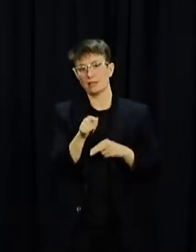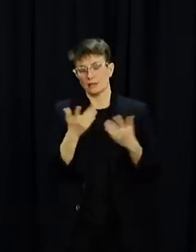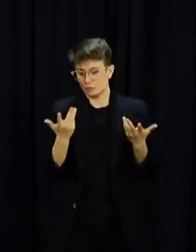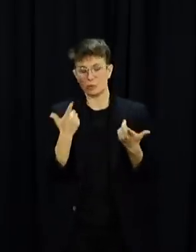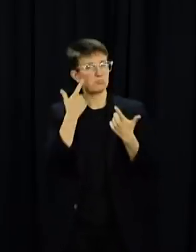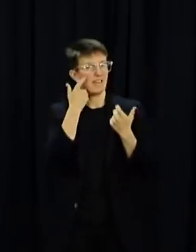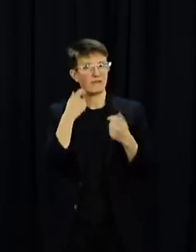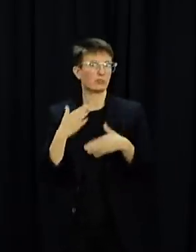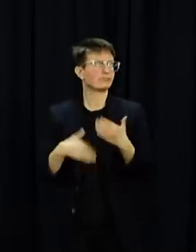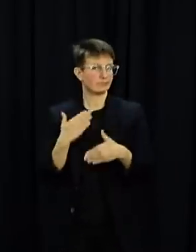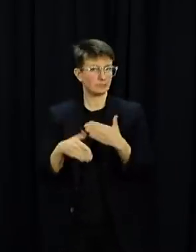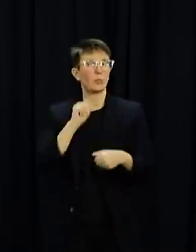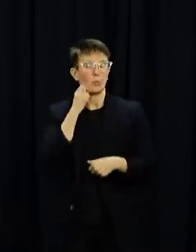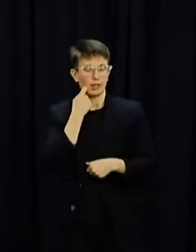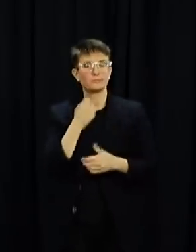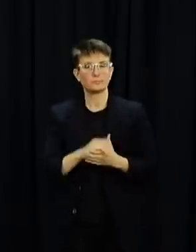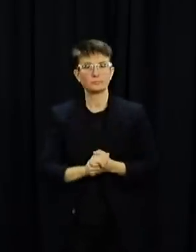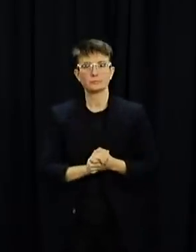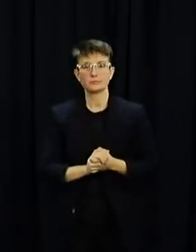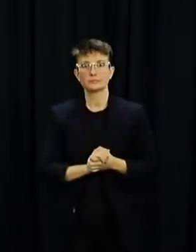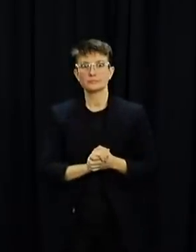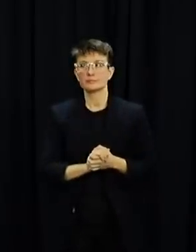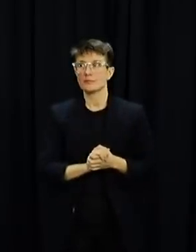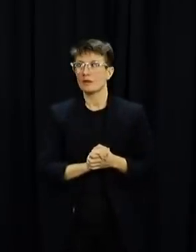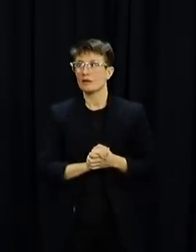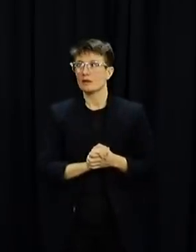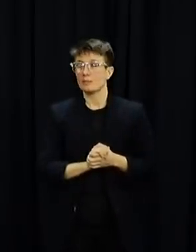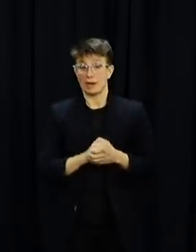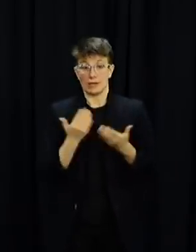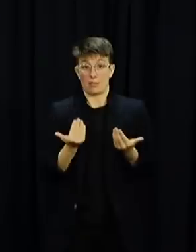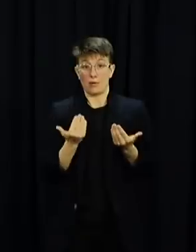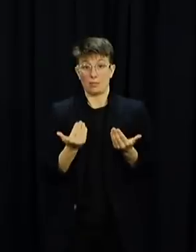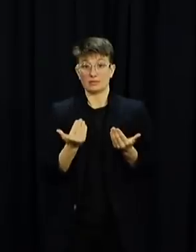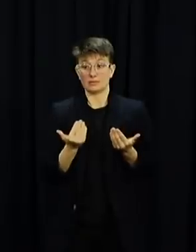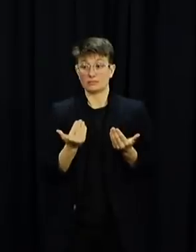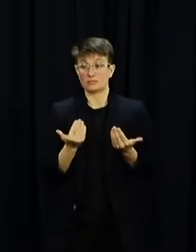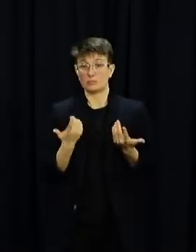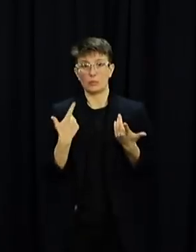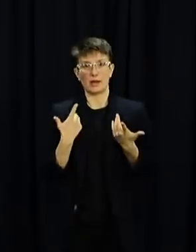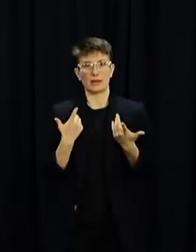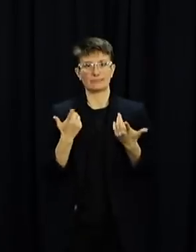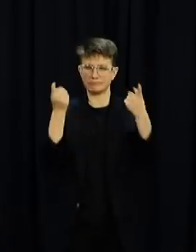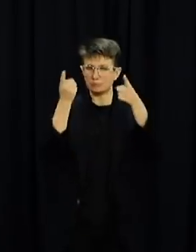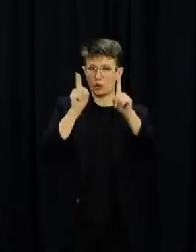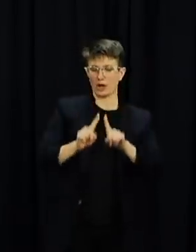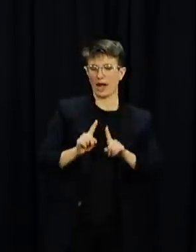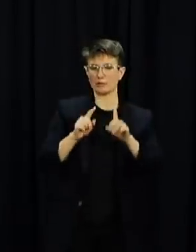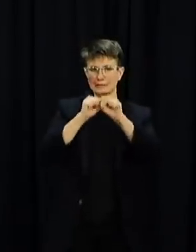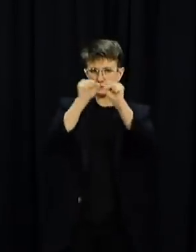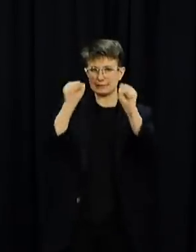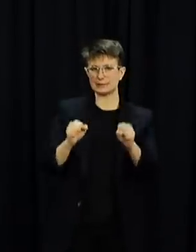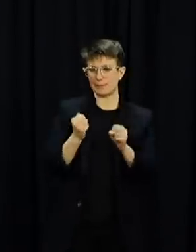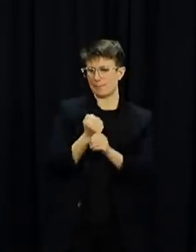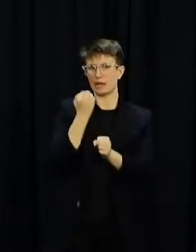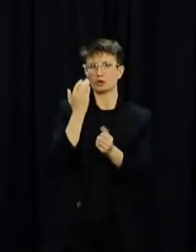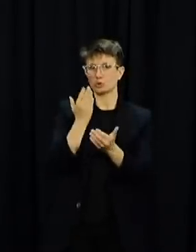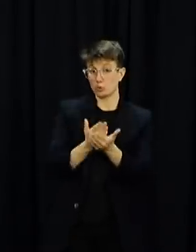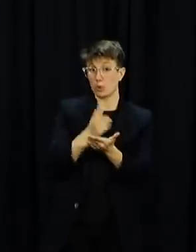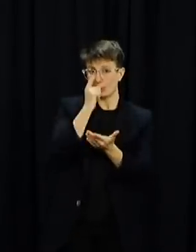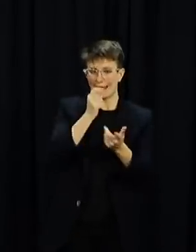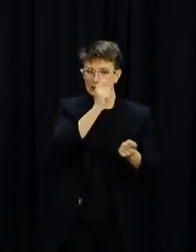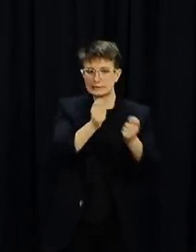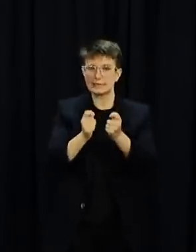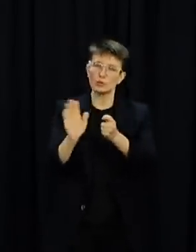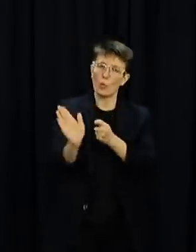maintain and manage that. What we are doing at the moment, though, is working through a system of testing everyone working at our